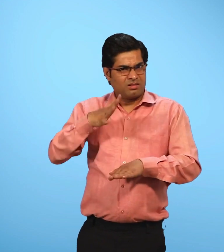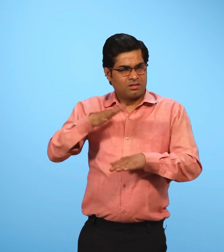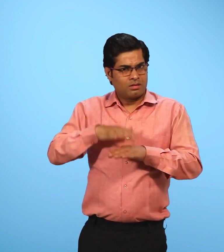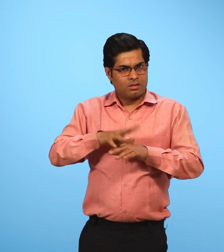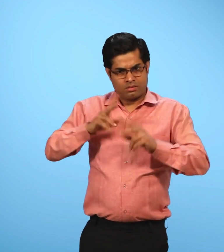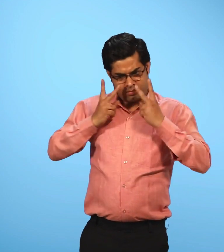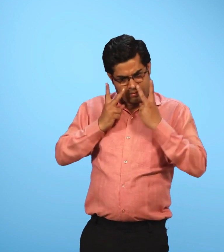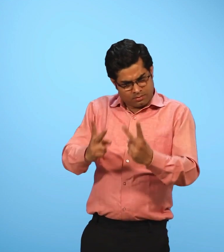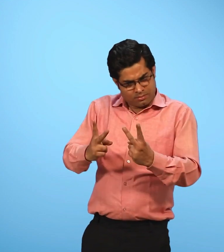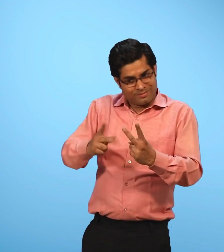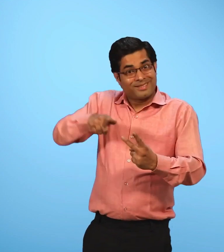imagination.